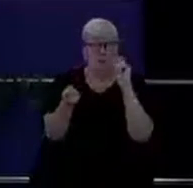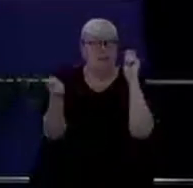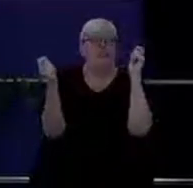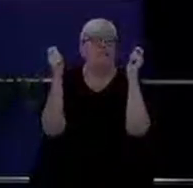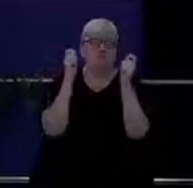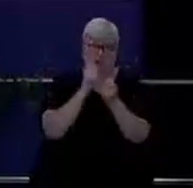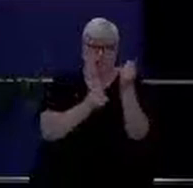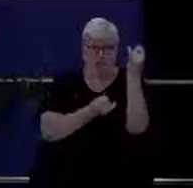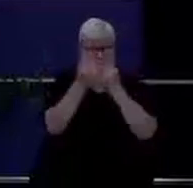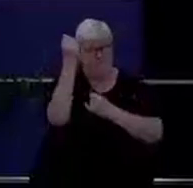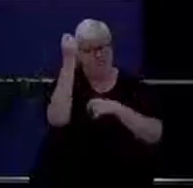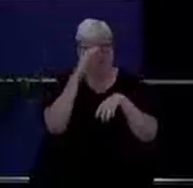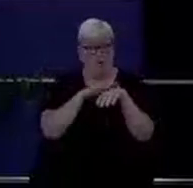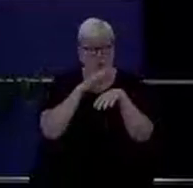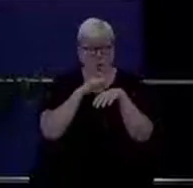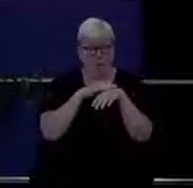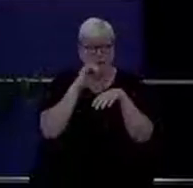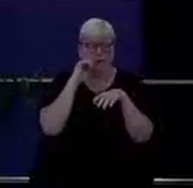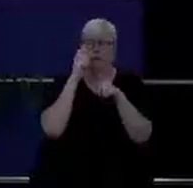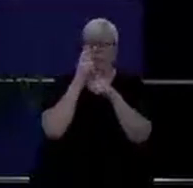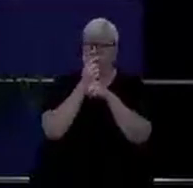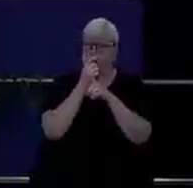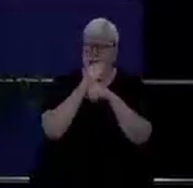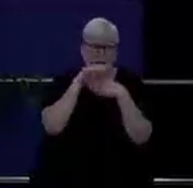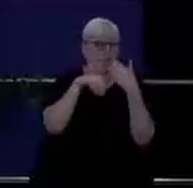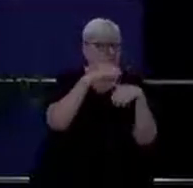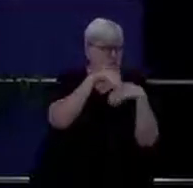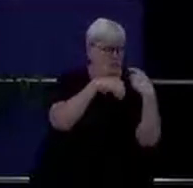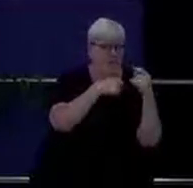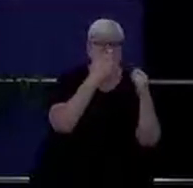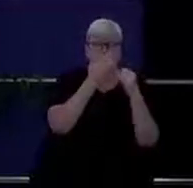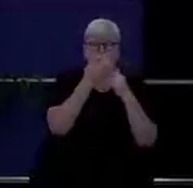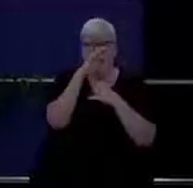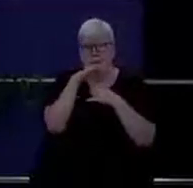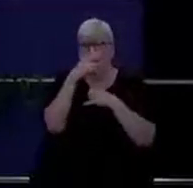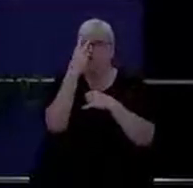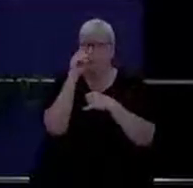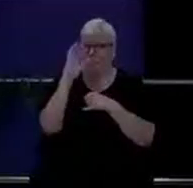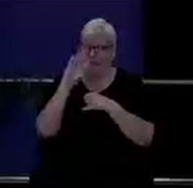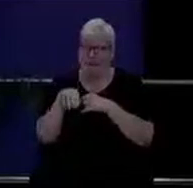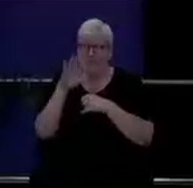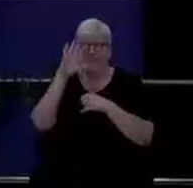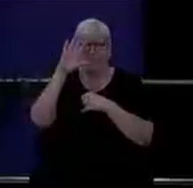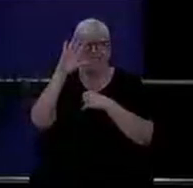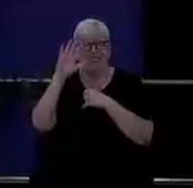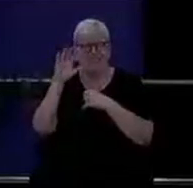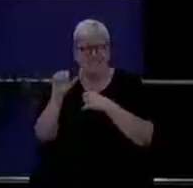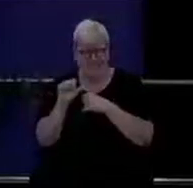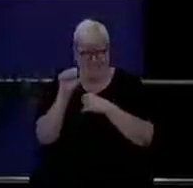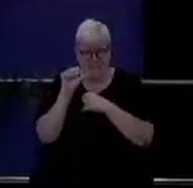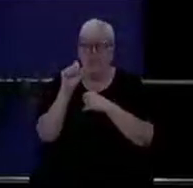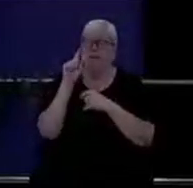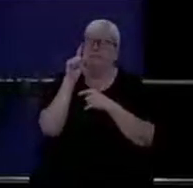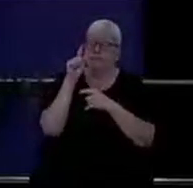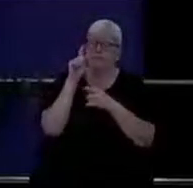the final moment. We'll be talking amongst ourselves until about 20 past the hour, at which